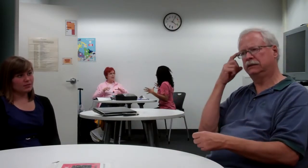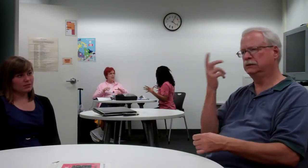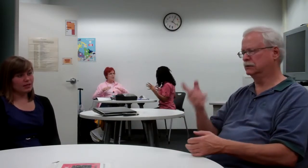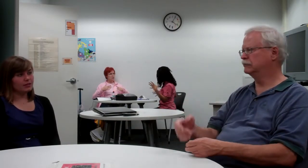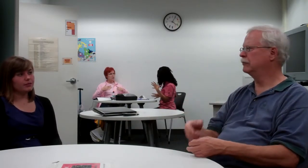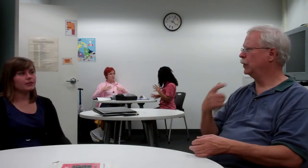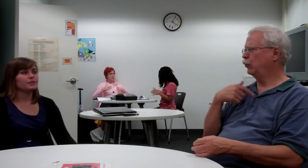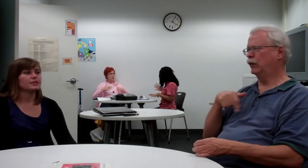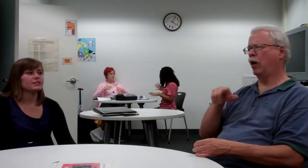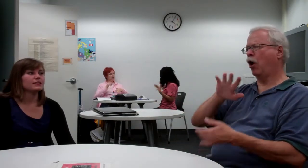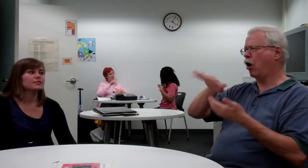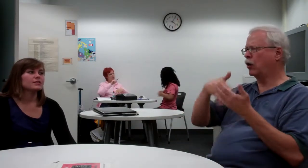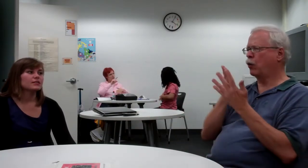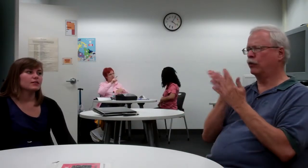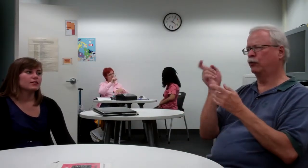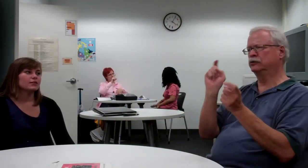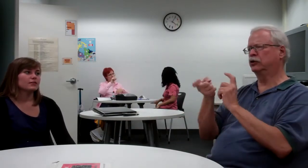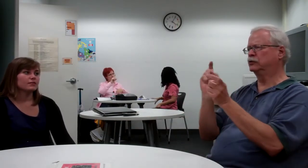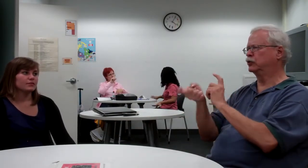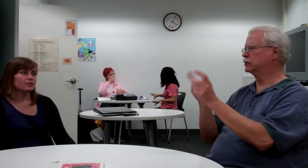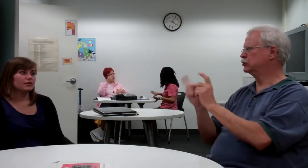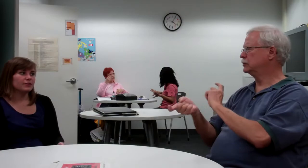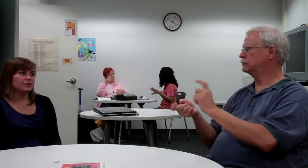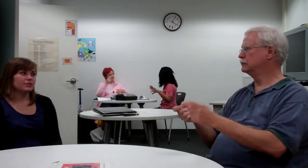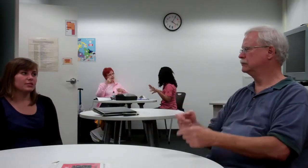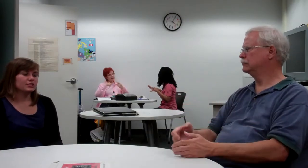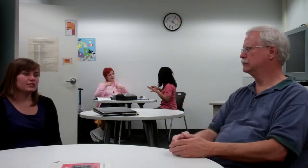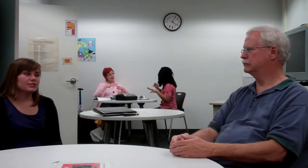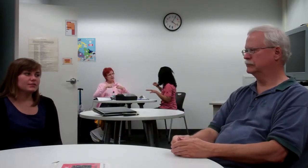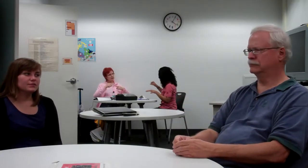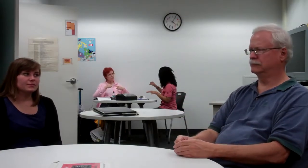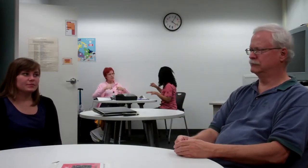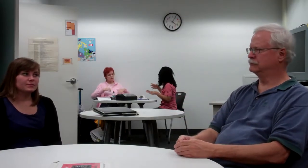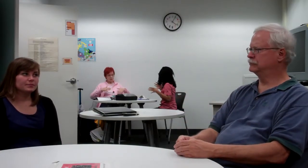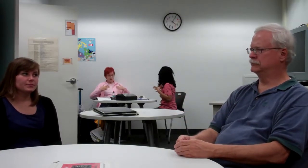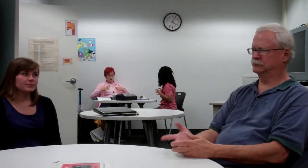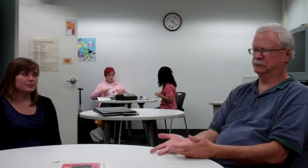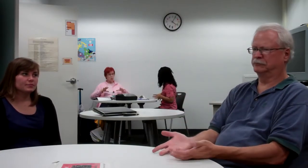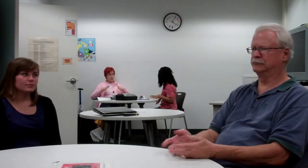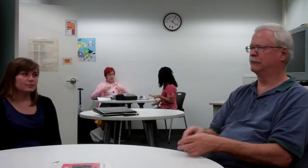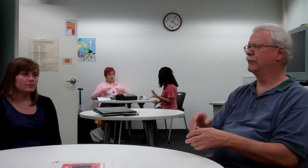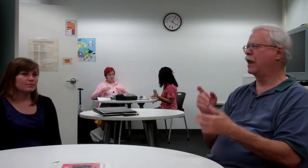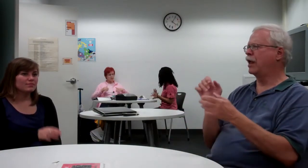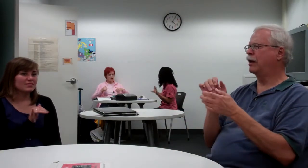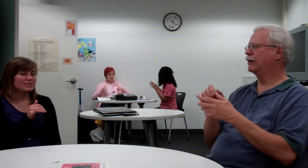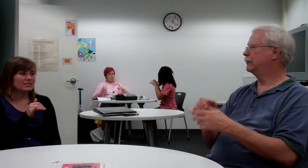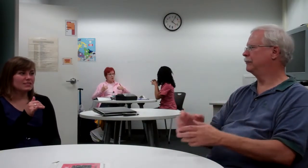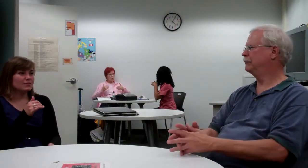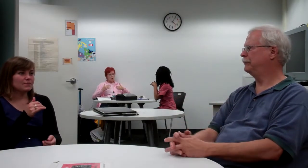Yeah, your opinion makes sense. We're all going through changes. It's a shame to see, though.